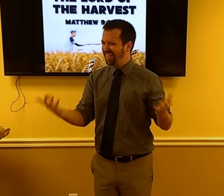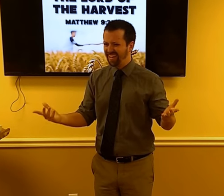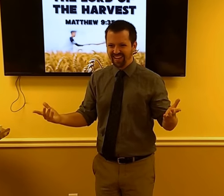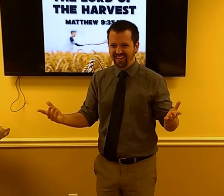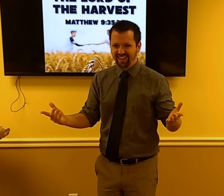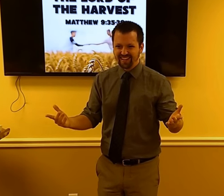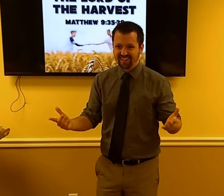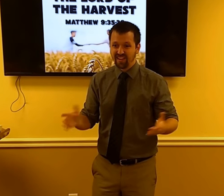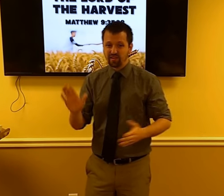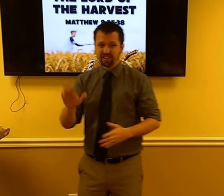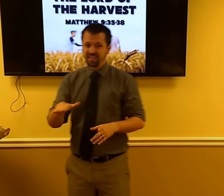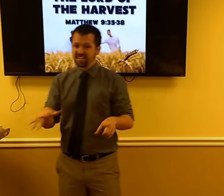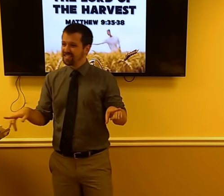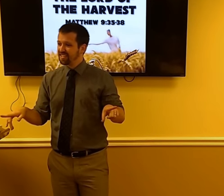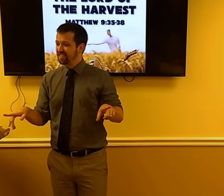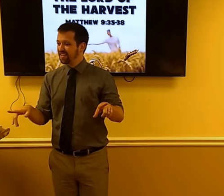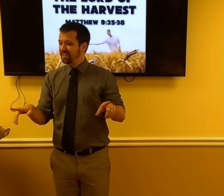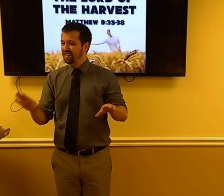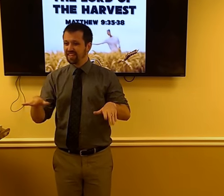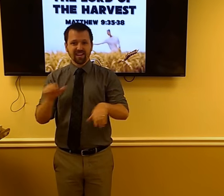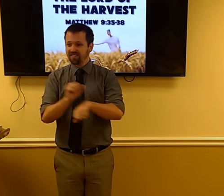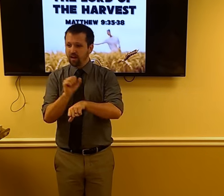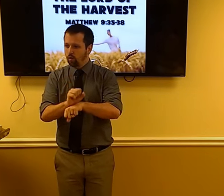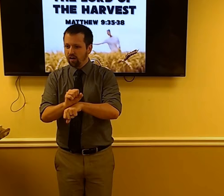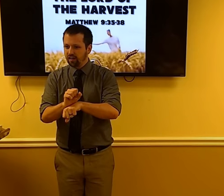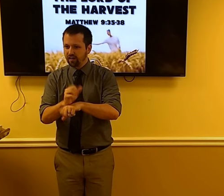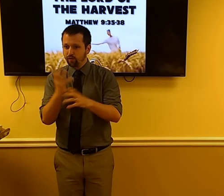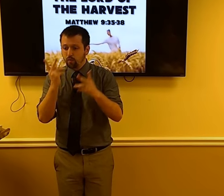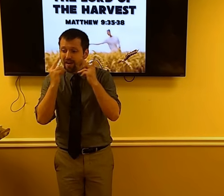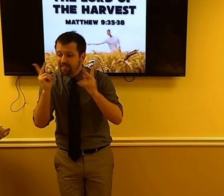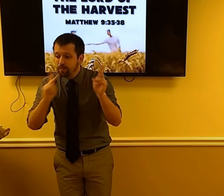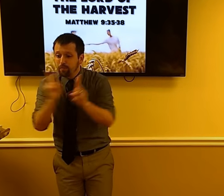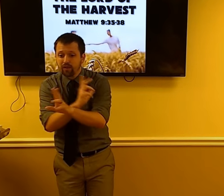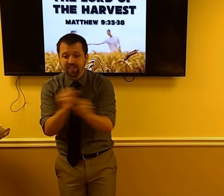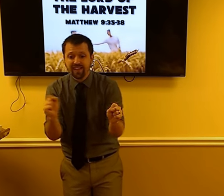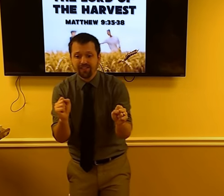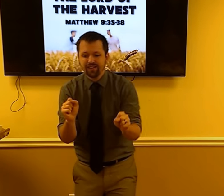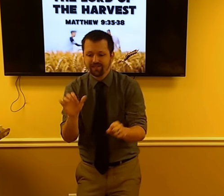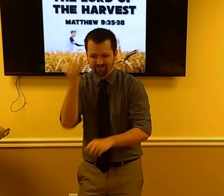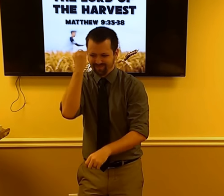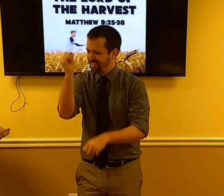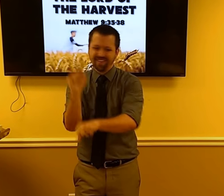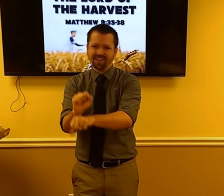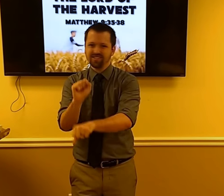nothing. And so, that does not work. If we want to see people get saved, that doesn't